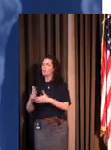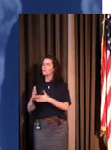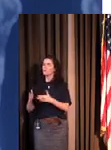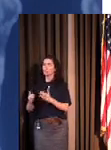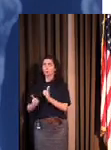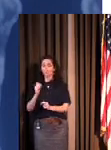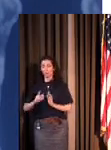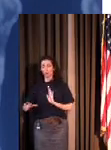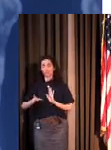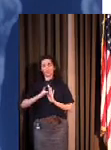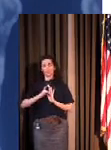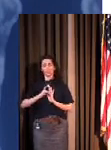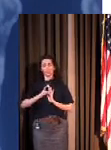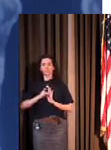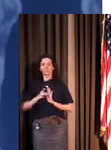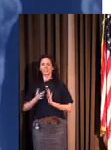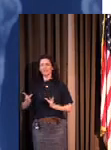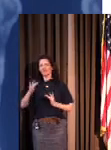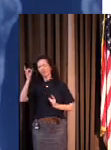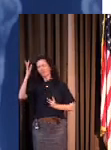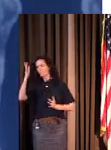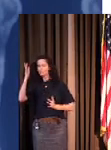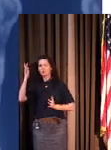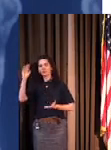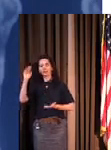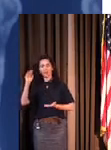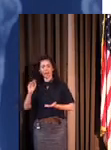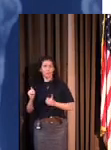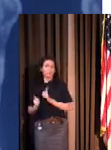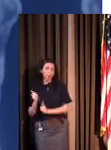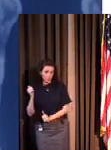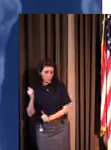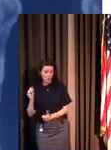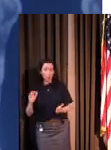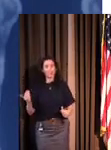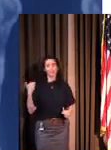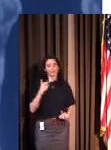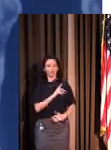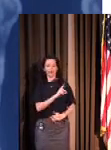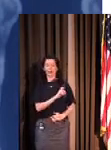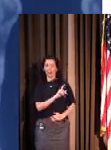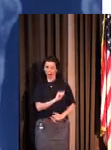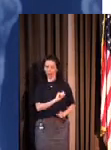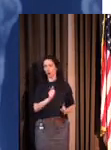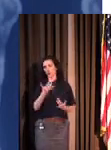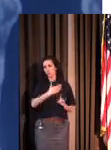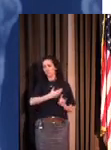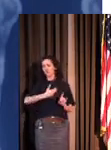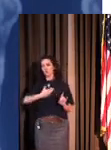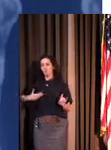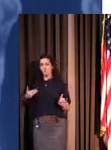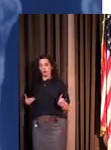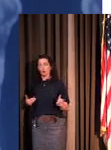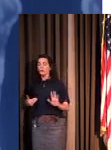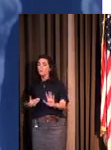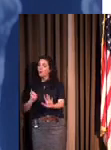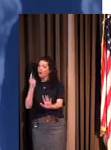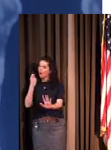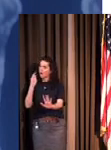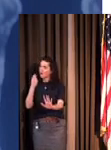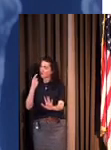it, on average, you're going to be less sick than if you got Delta or one of the prior variants. There's a couple of big caveats to that.